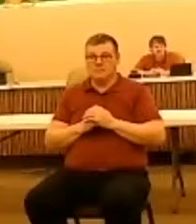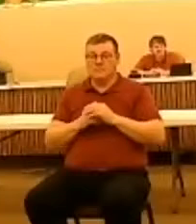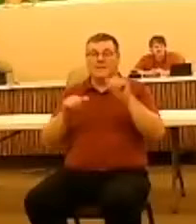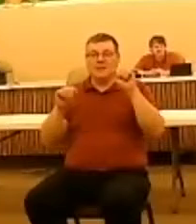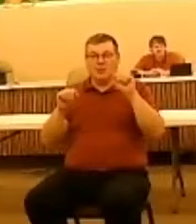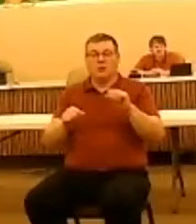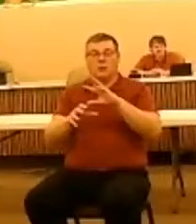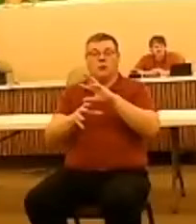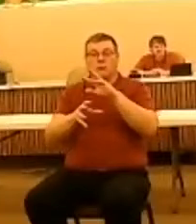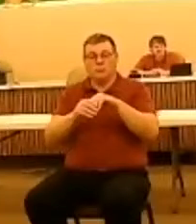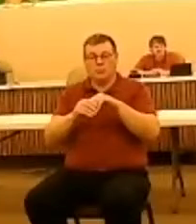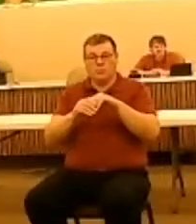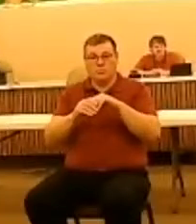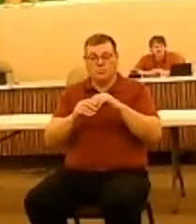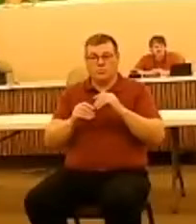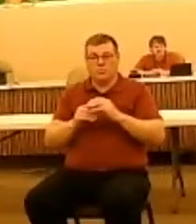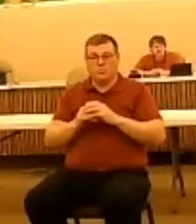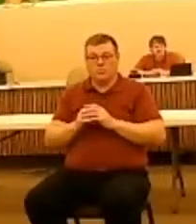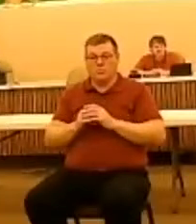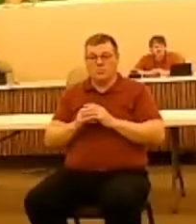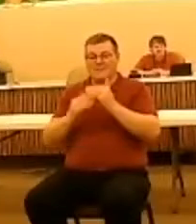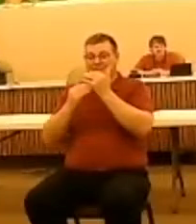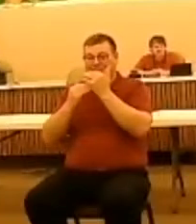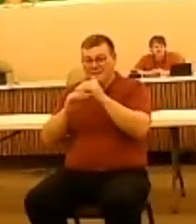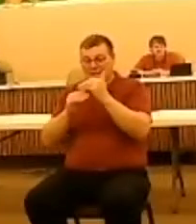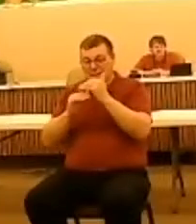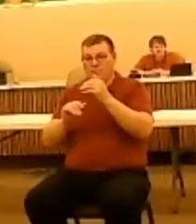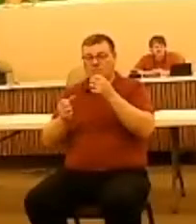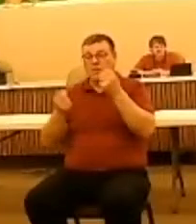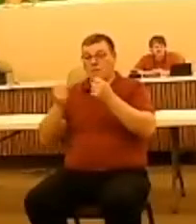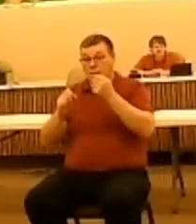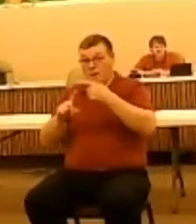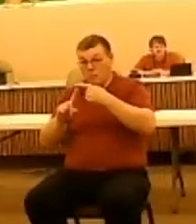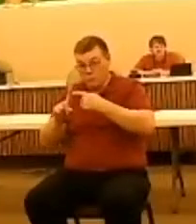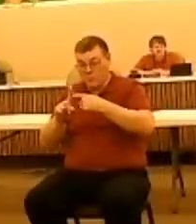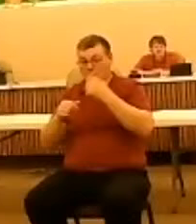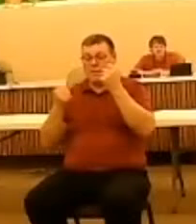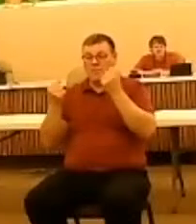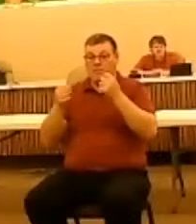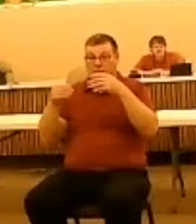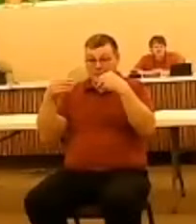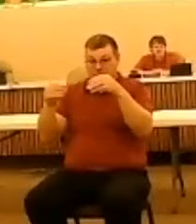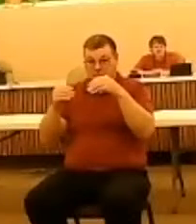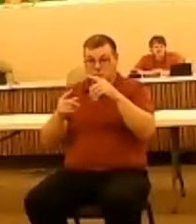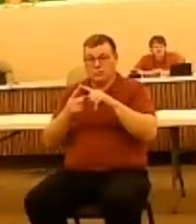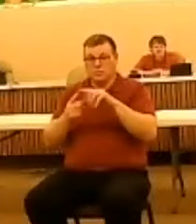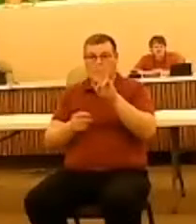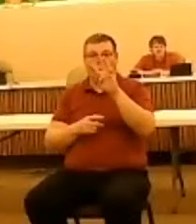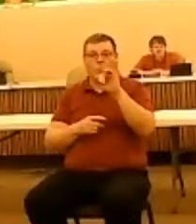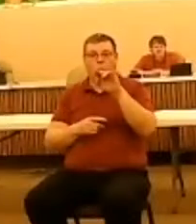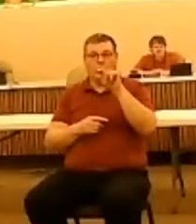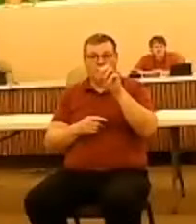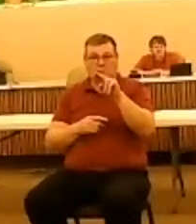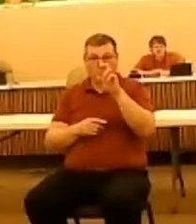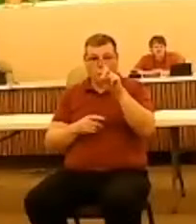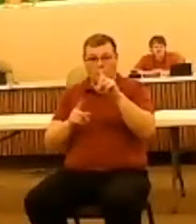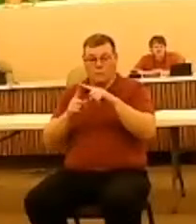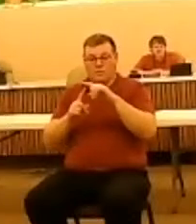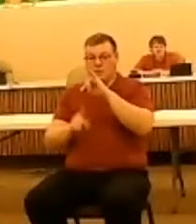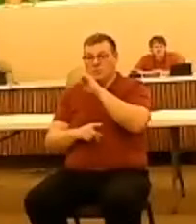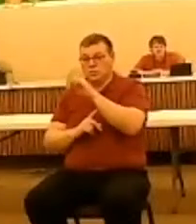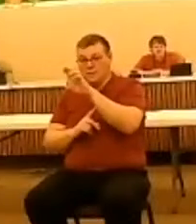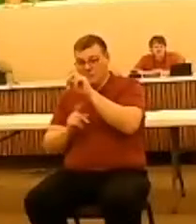include limited car dealerships or car rentals to the portion of Winton Road between Jefferson Road,